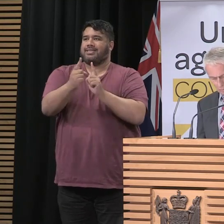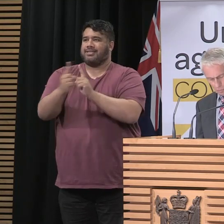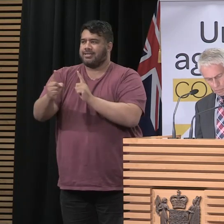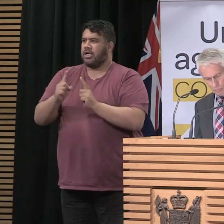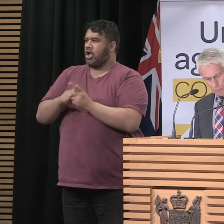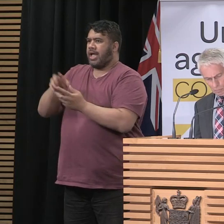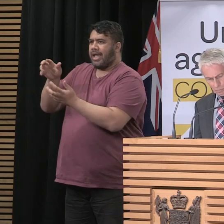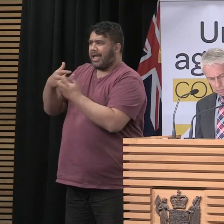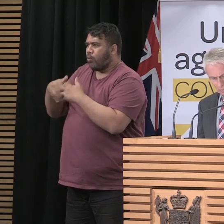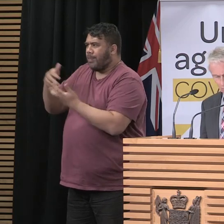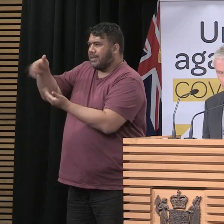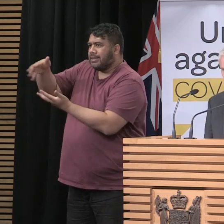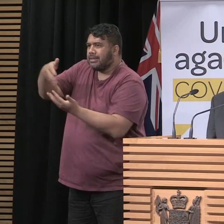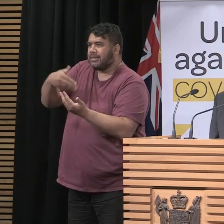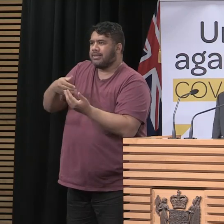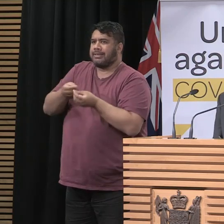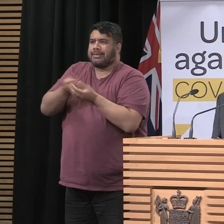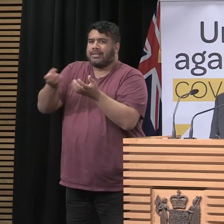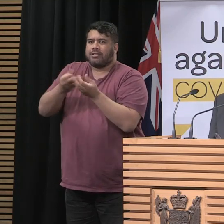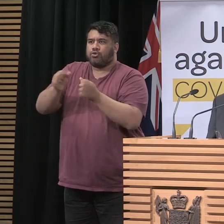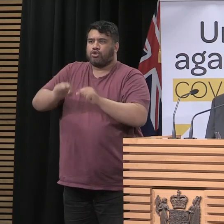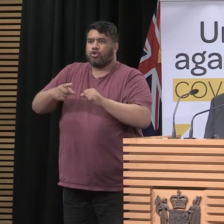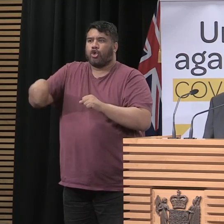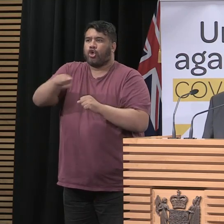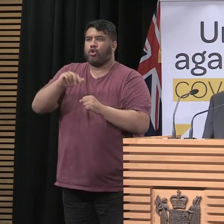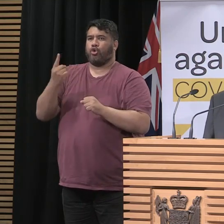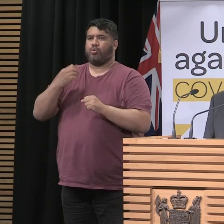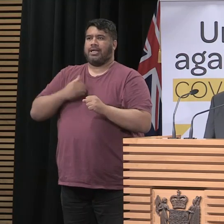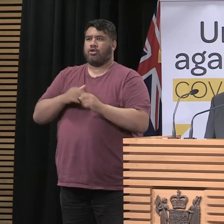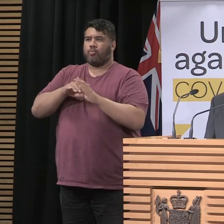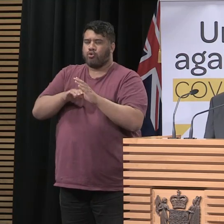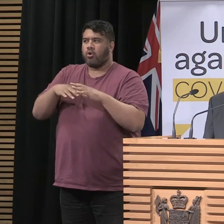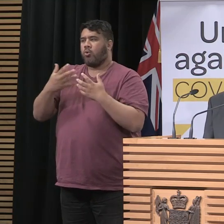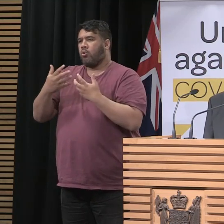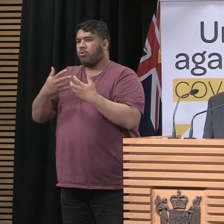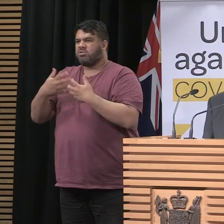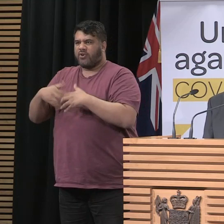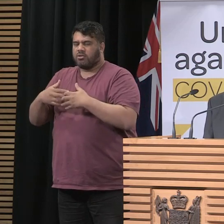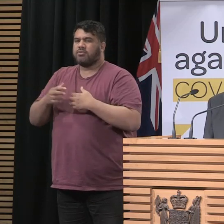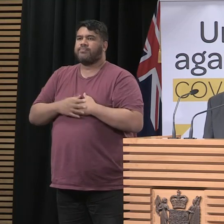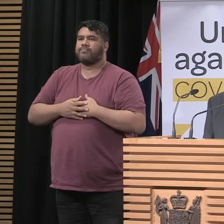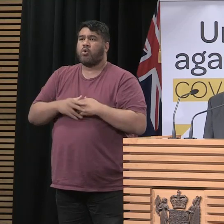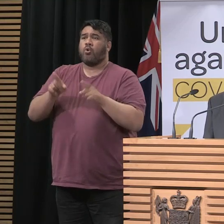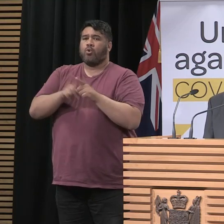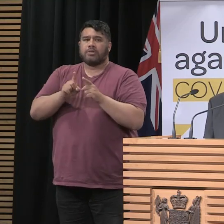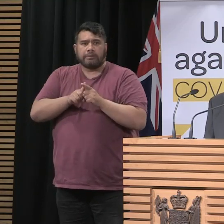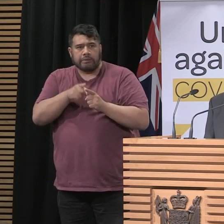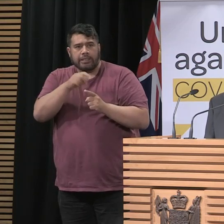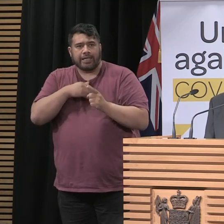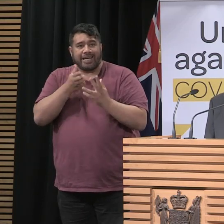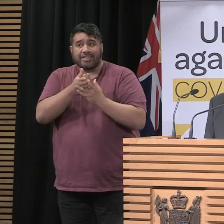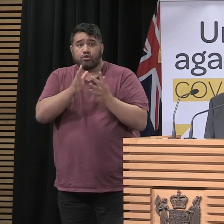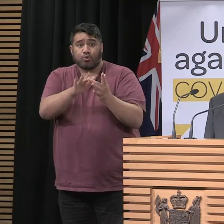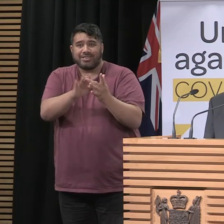devices and working through the logistics of getting them to students that need them. We're also working through issues where access to the internet is needed, and while this is a big